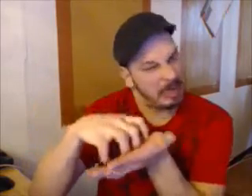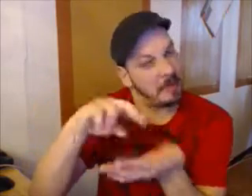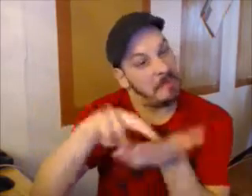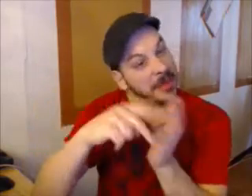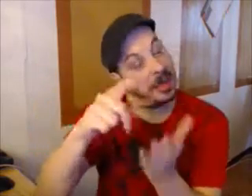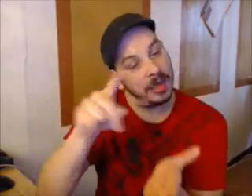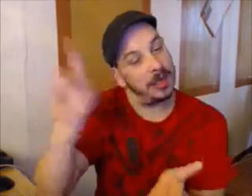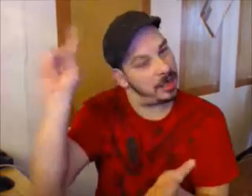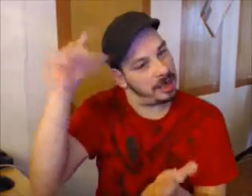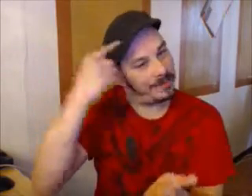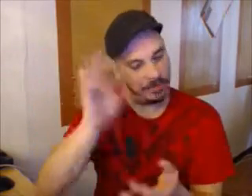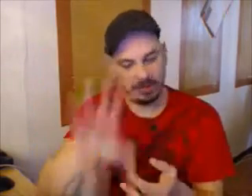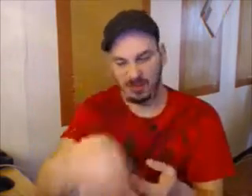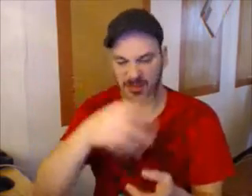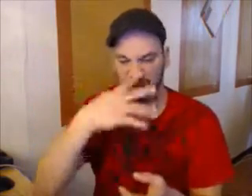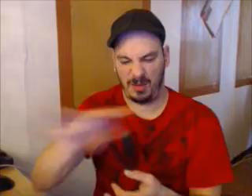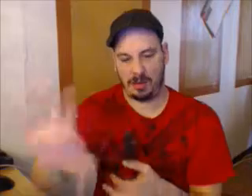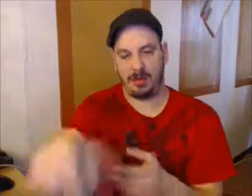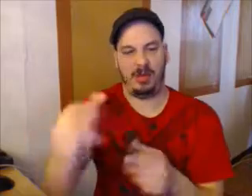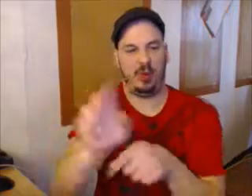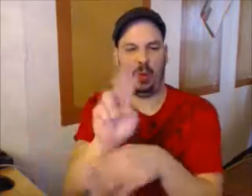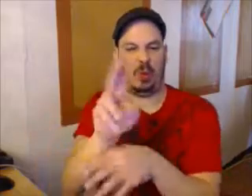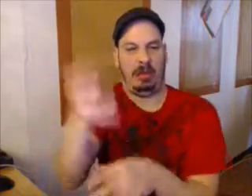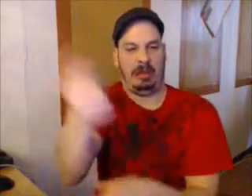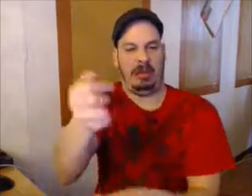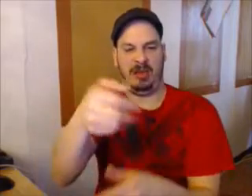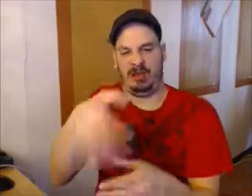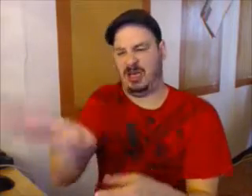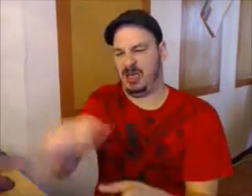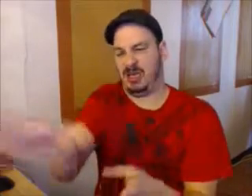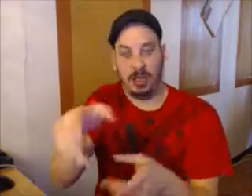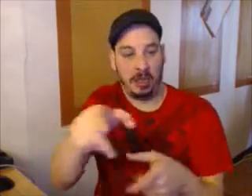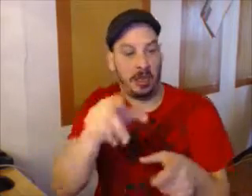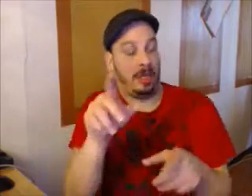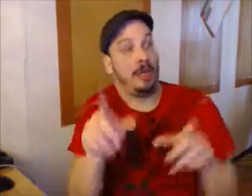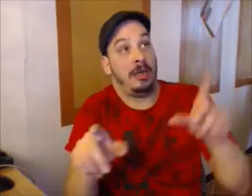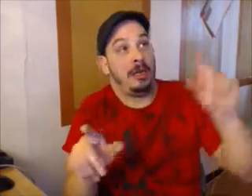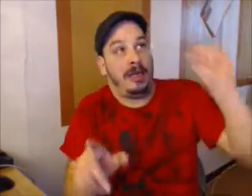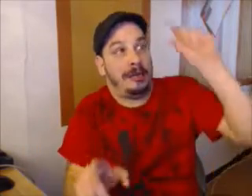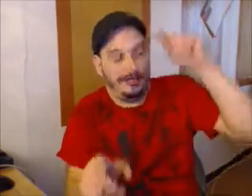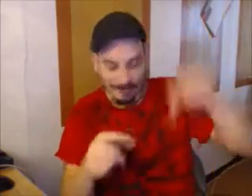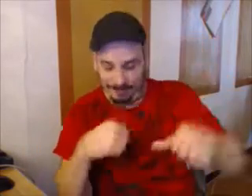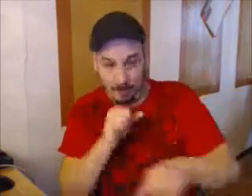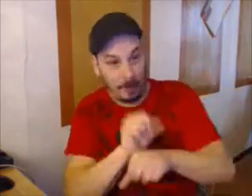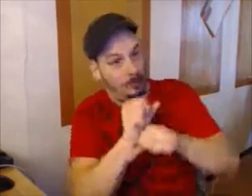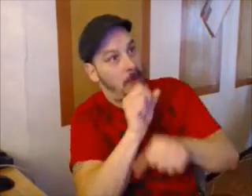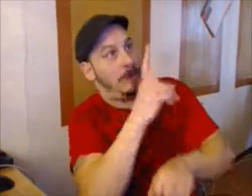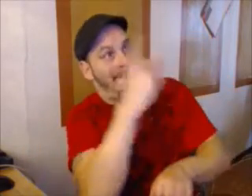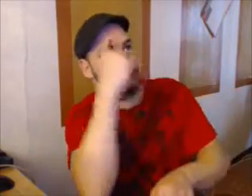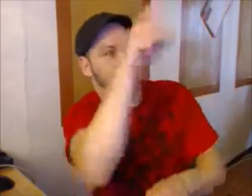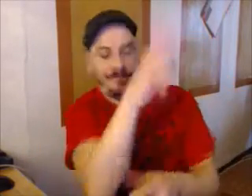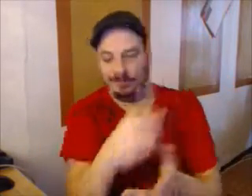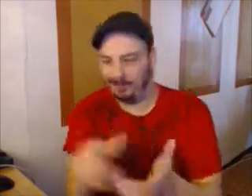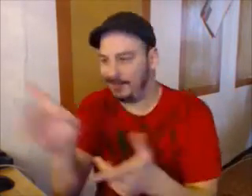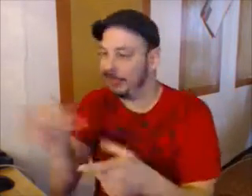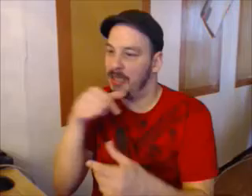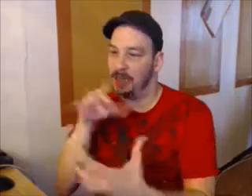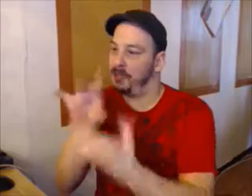you both so much for joining us this morning. I appreciate it. Thanks, Candy. Thank you. Next, he was chairman of Mitt Romney's